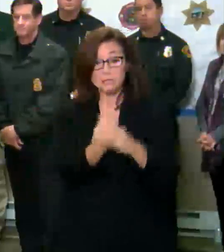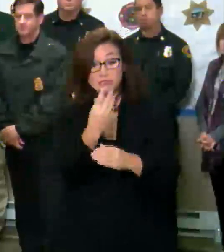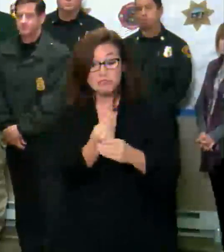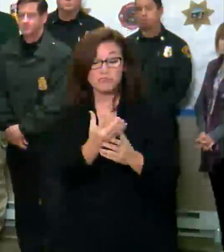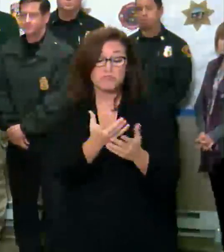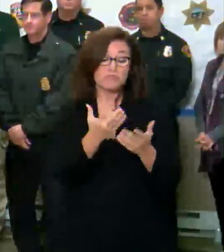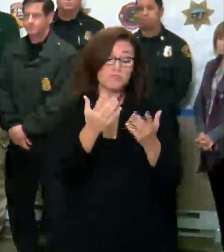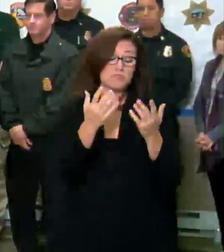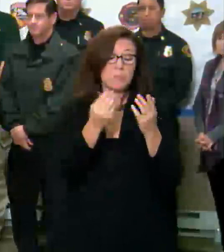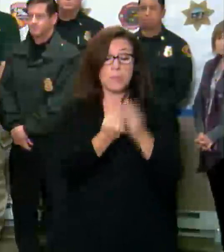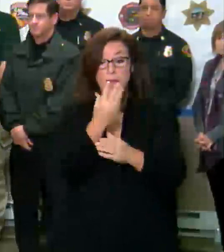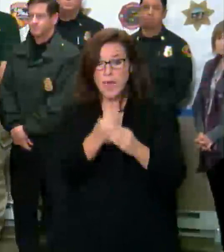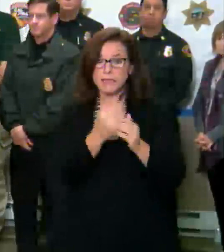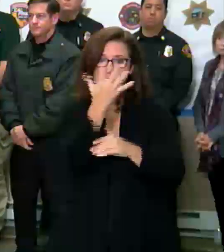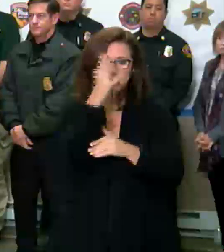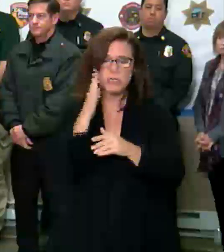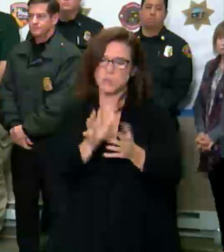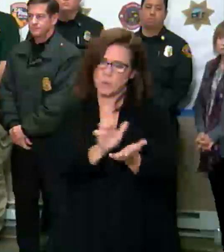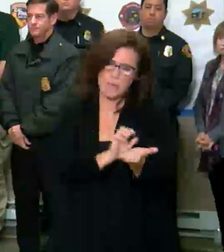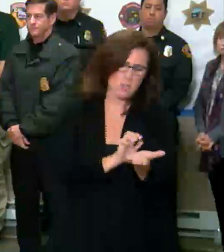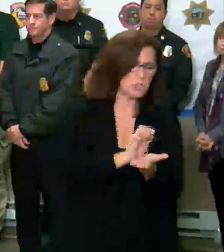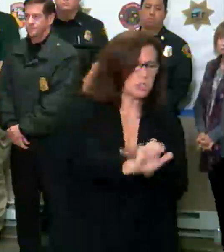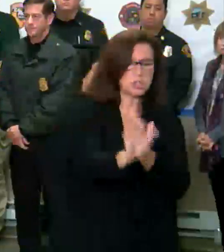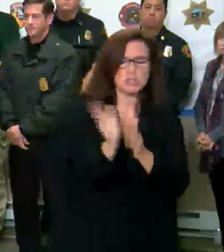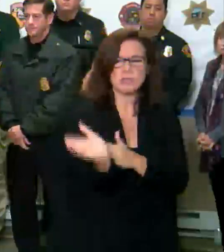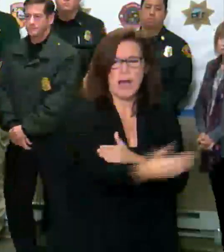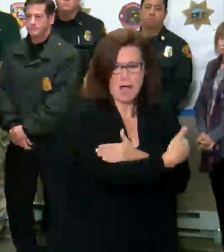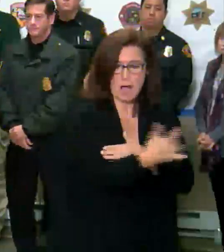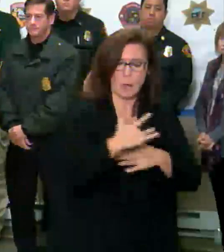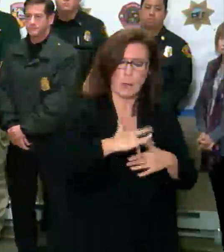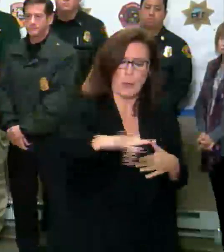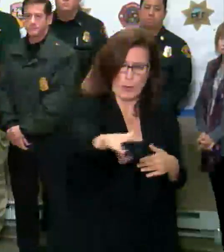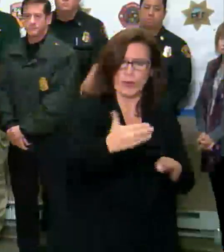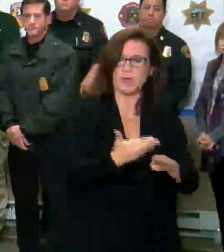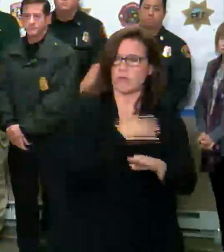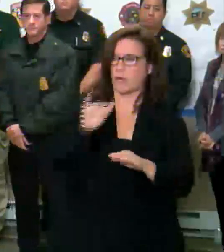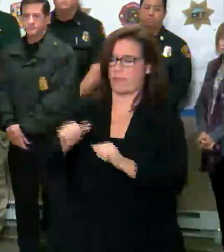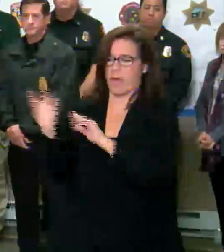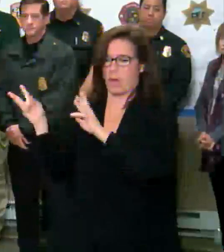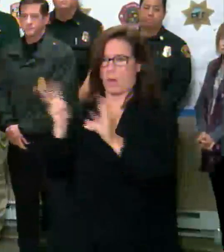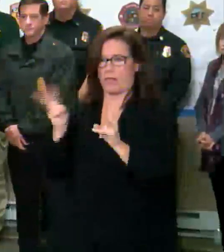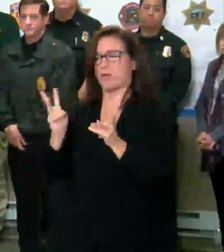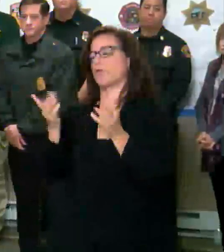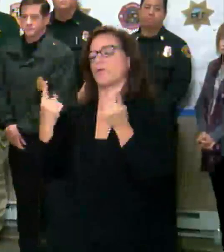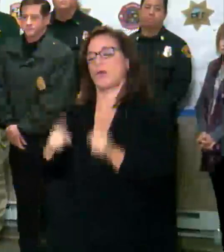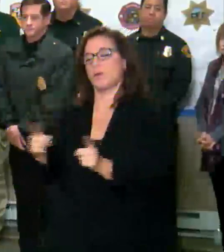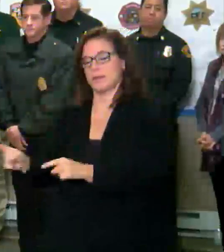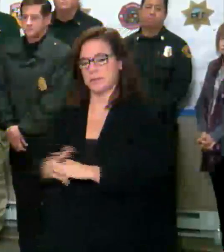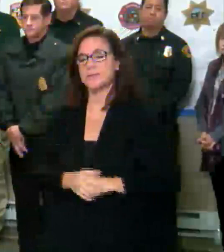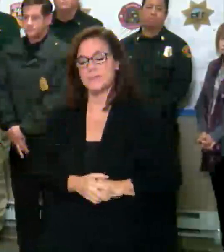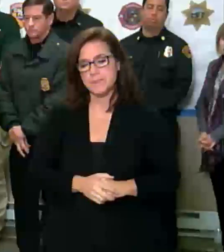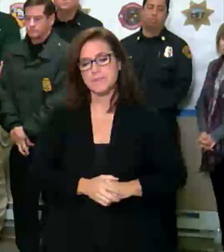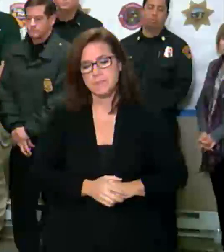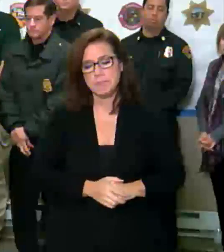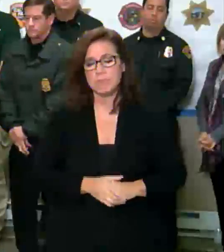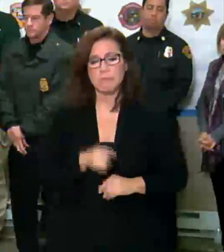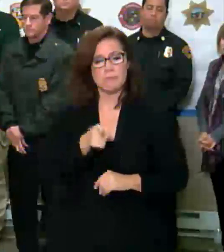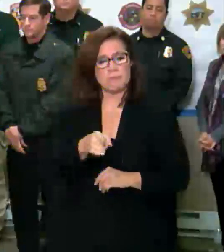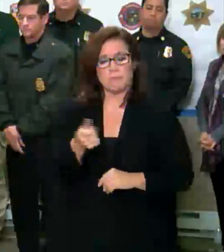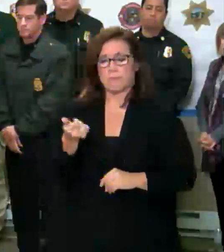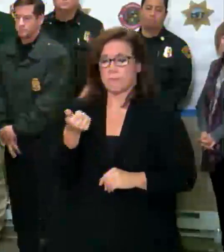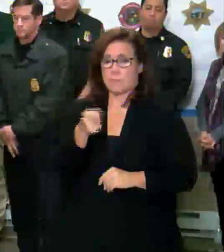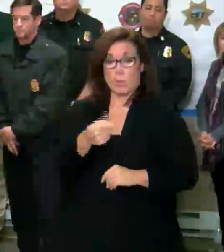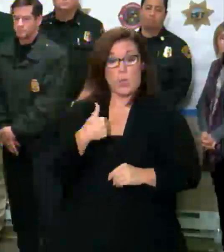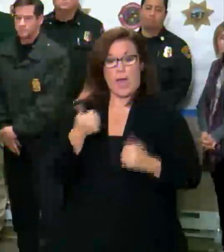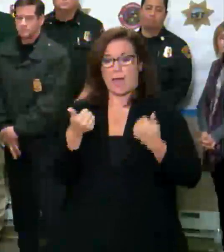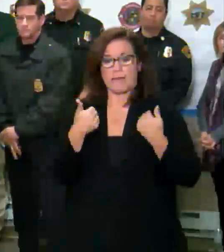chance to take it out in the way it wants to take it out. Do you have certain benchmarks you want to reach in the next 24 or 48 hours to basically